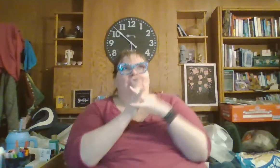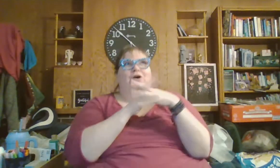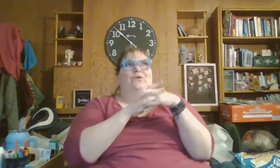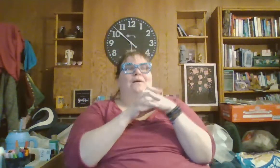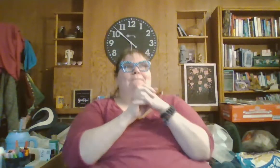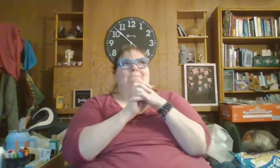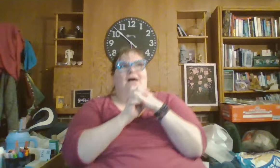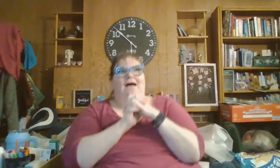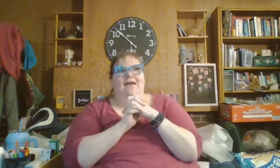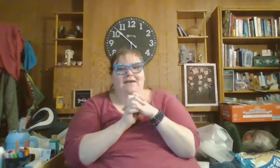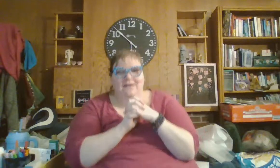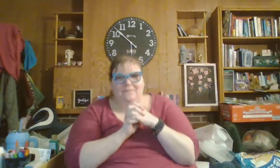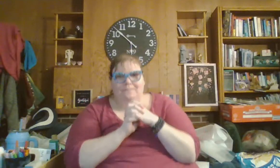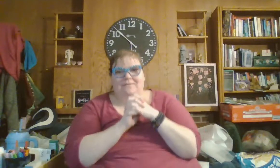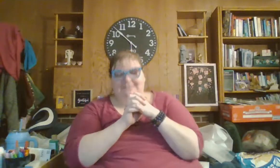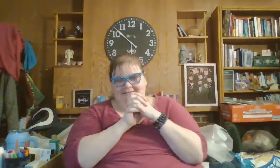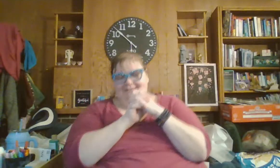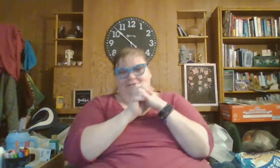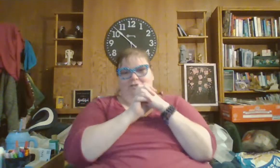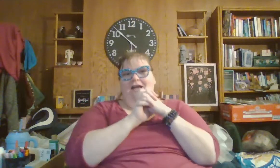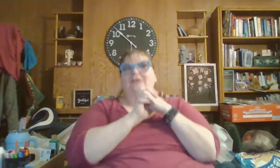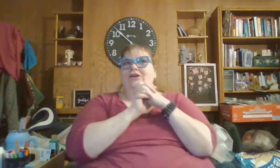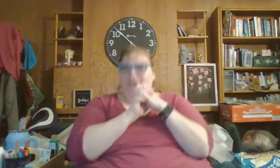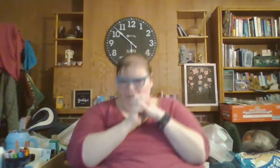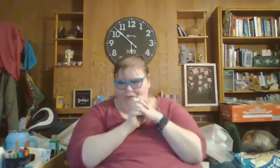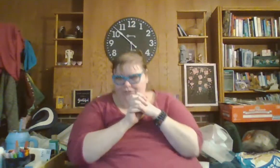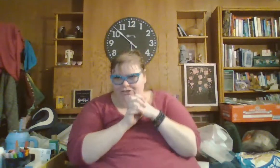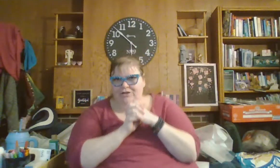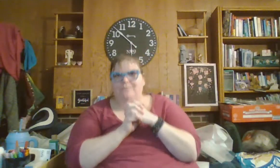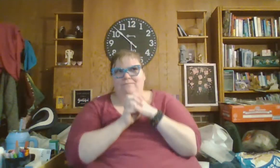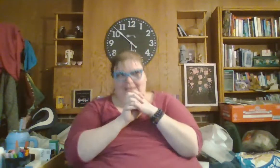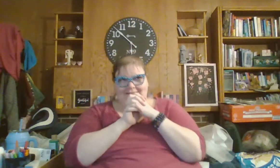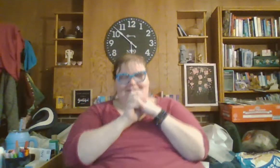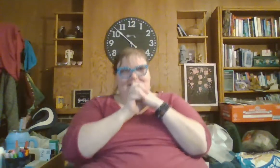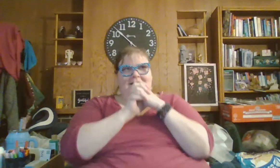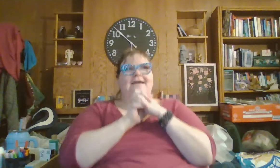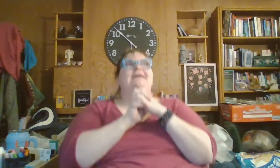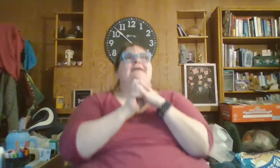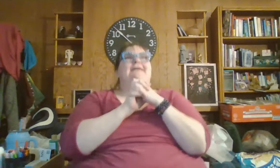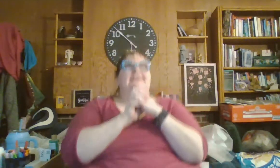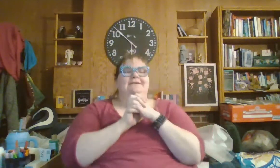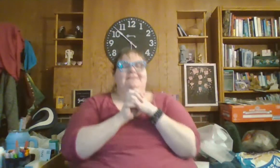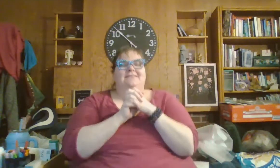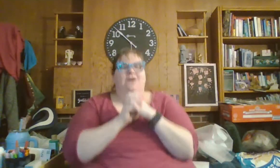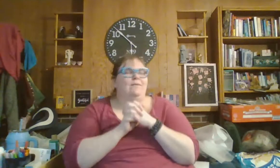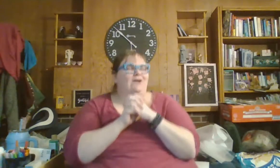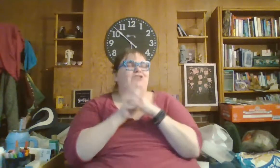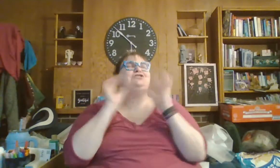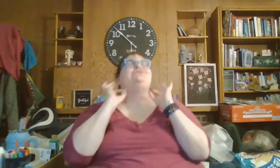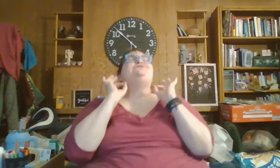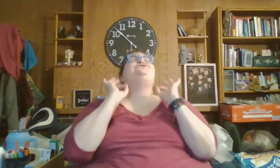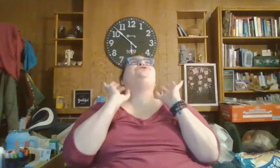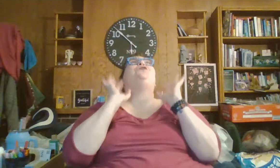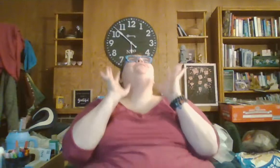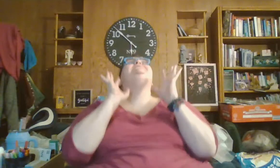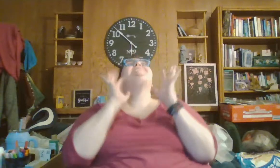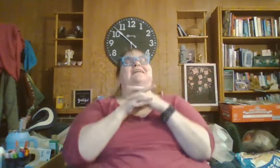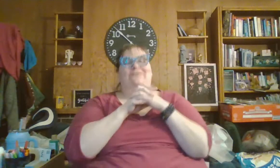so my business healer and coach, Meg Zeke, is, oh my gosh, she's so amazing. And I